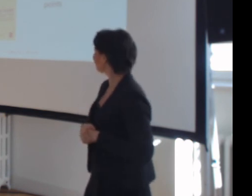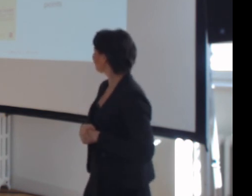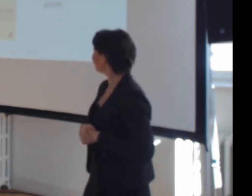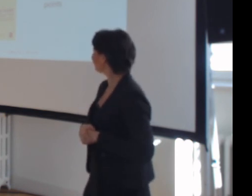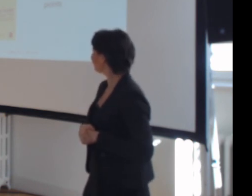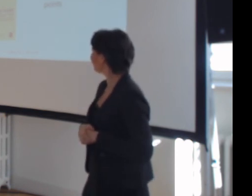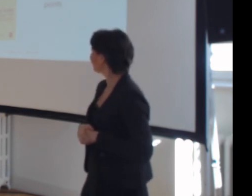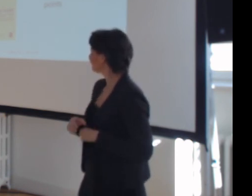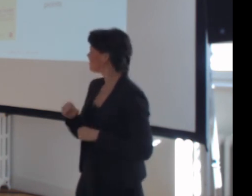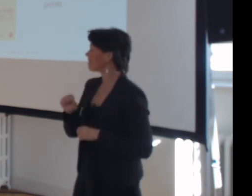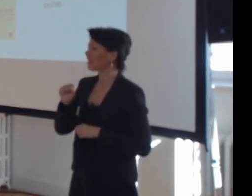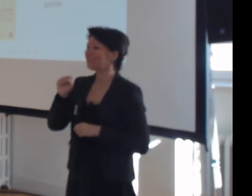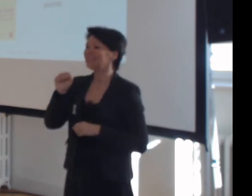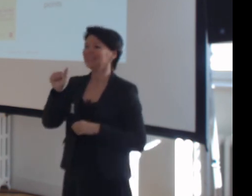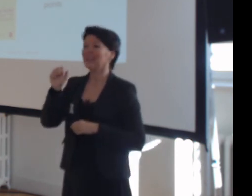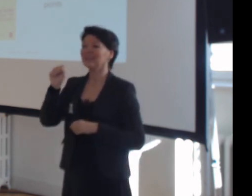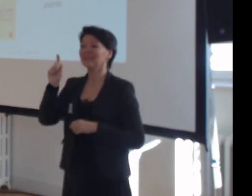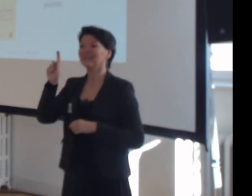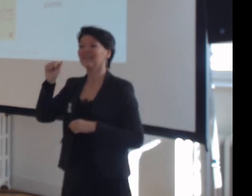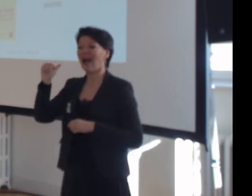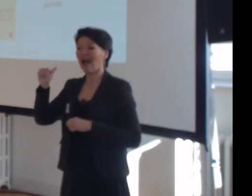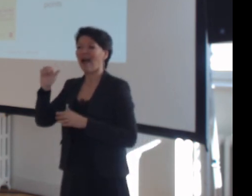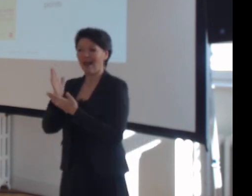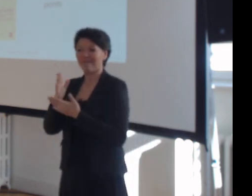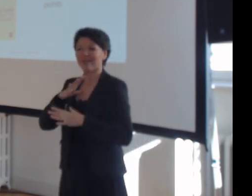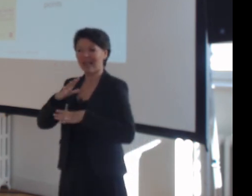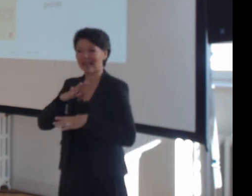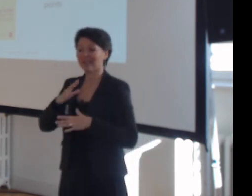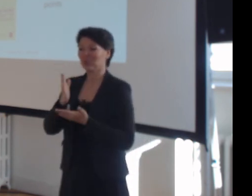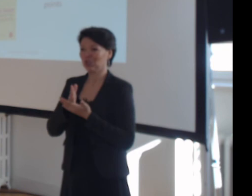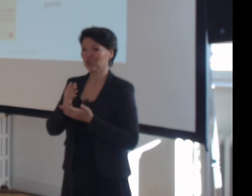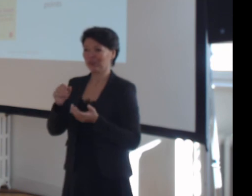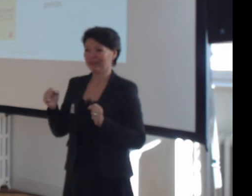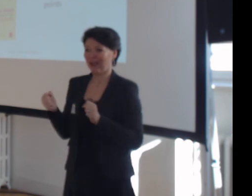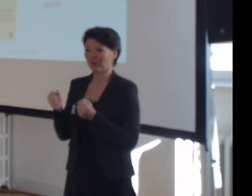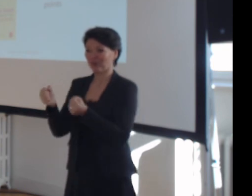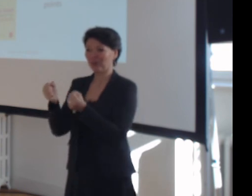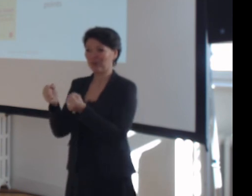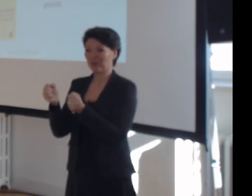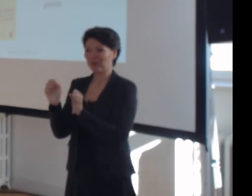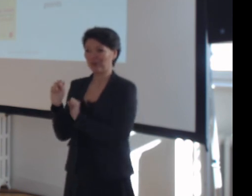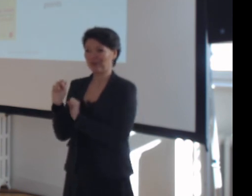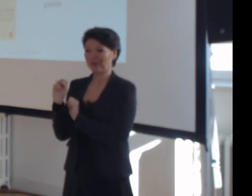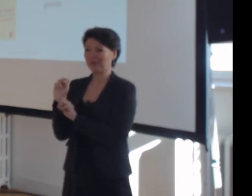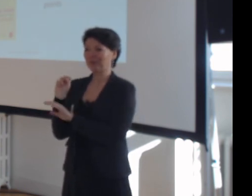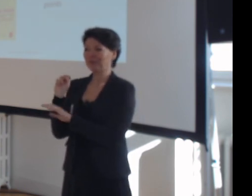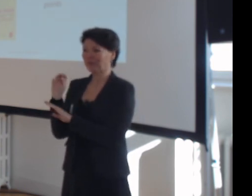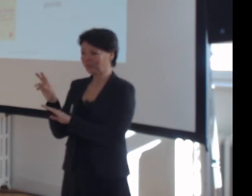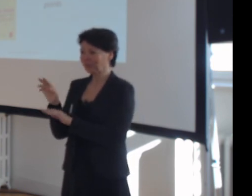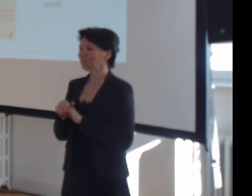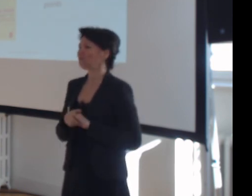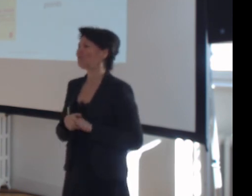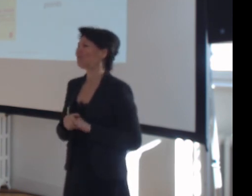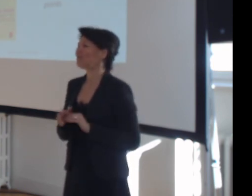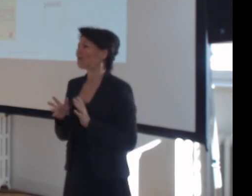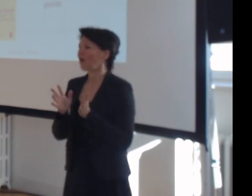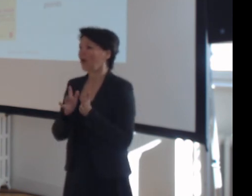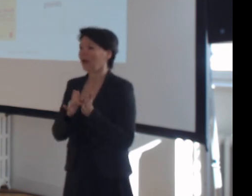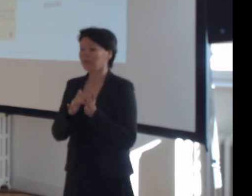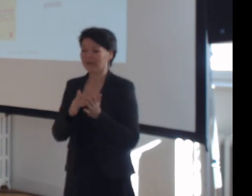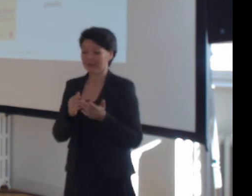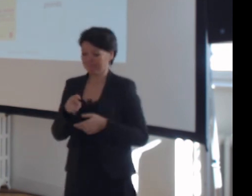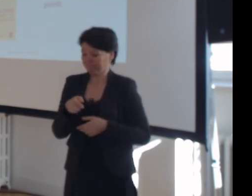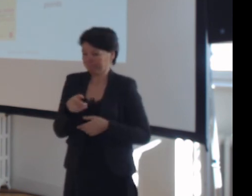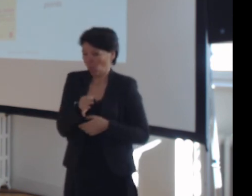As Saskia announced, at one point we also went on an adventure because indeed we could not find enough